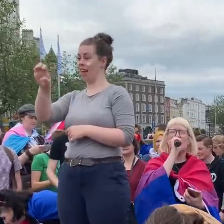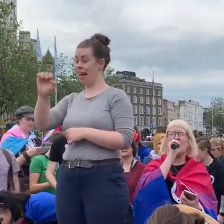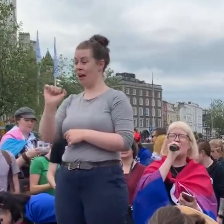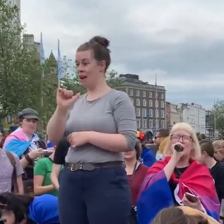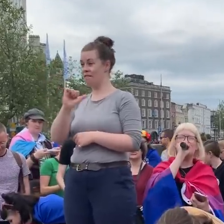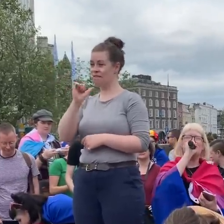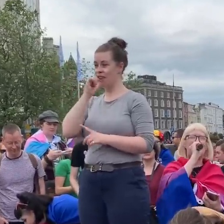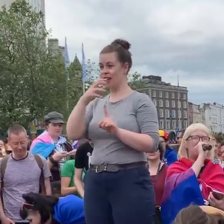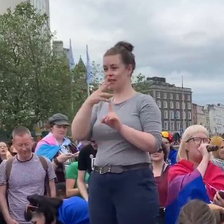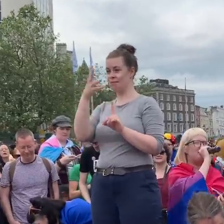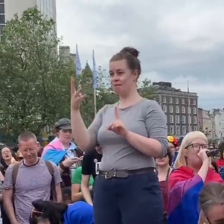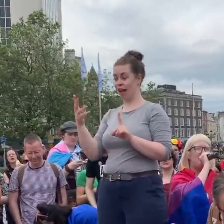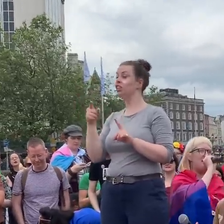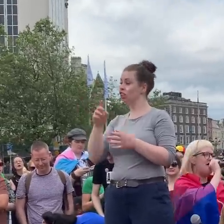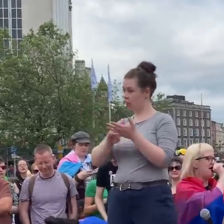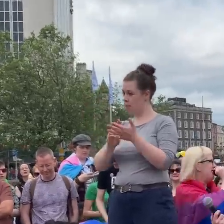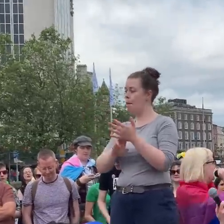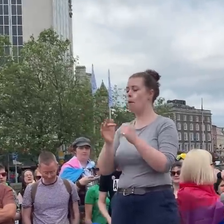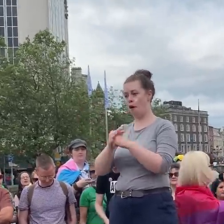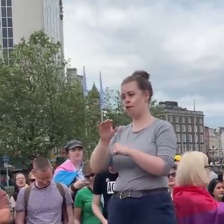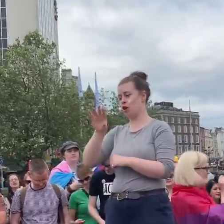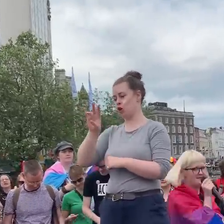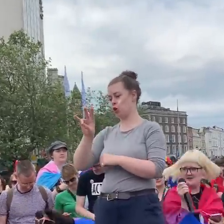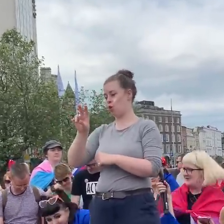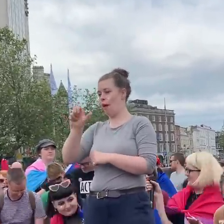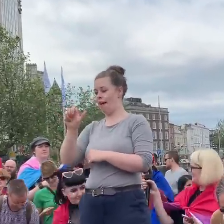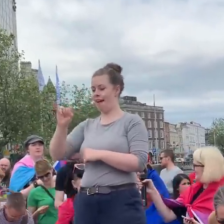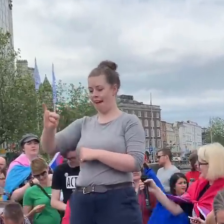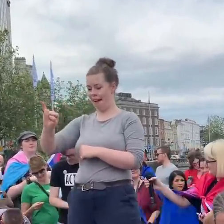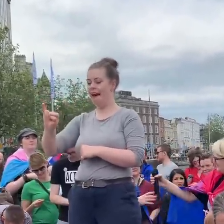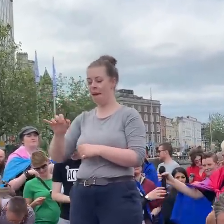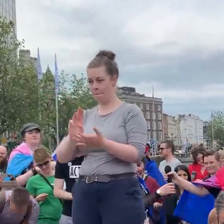her first Pride and she's a member of QAI. Yay!